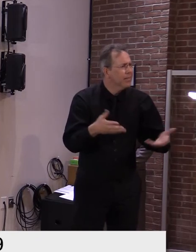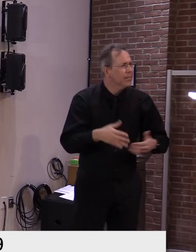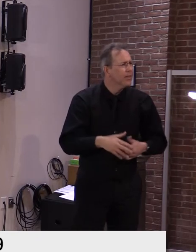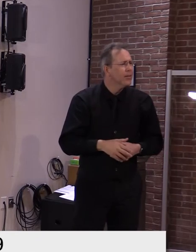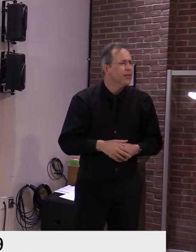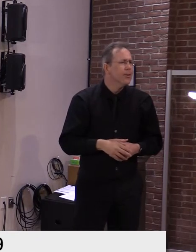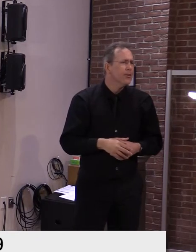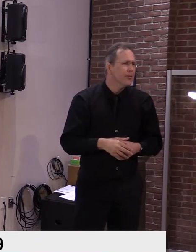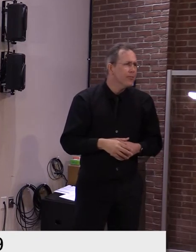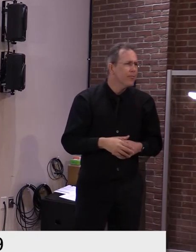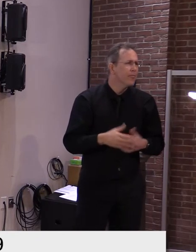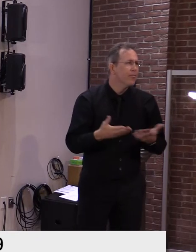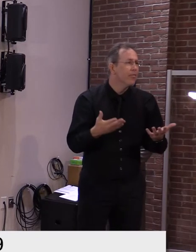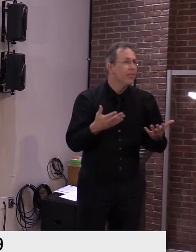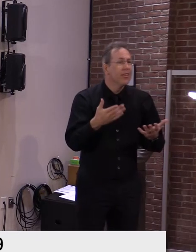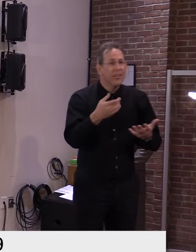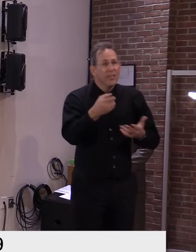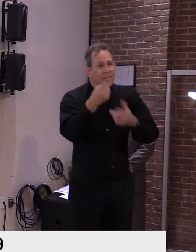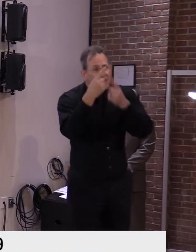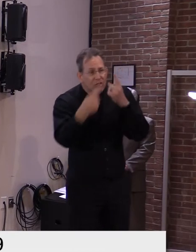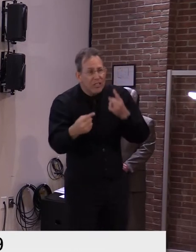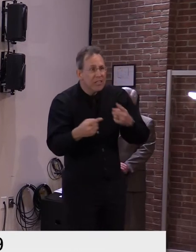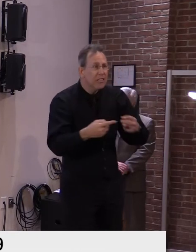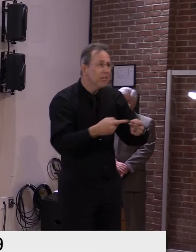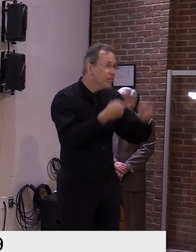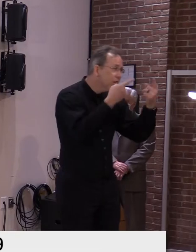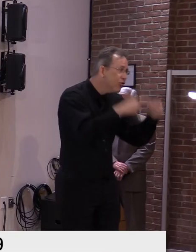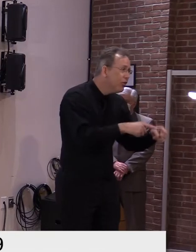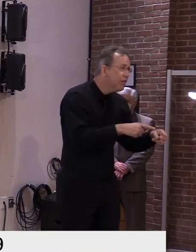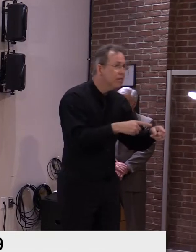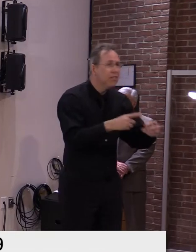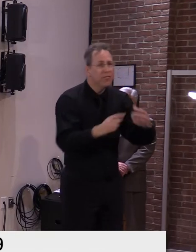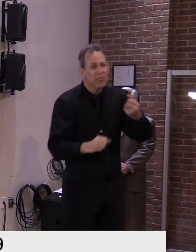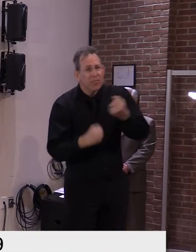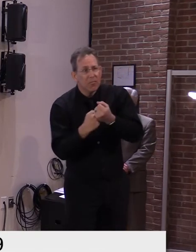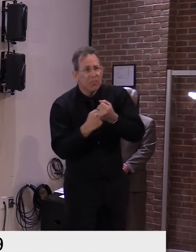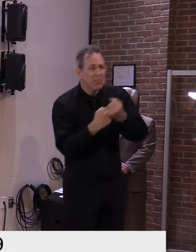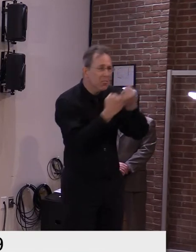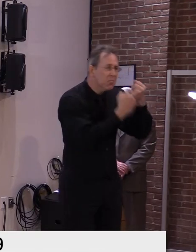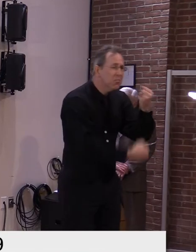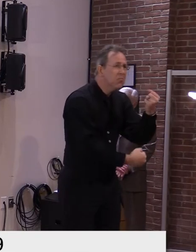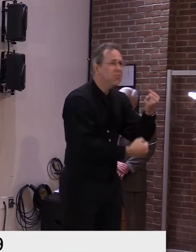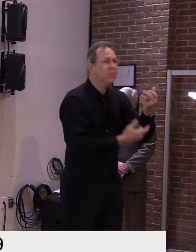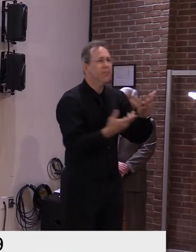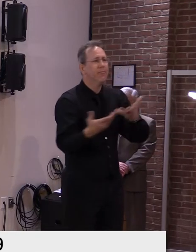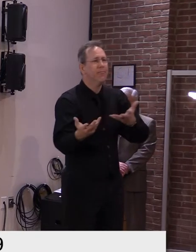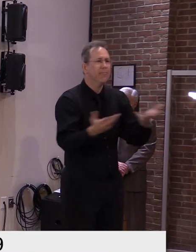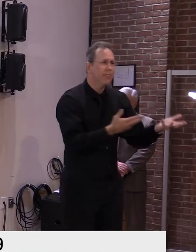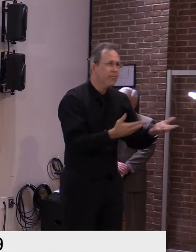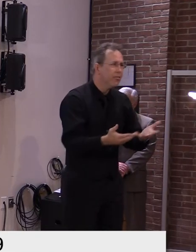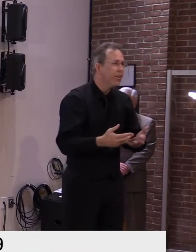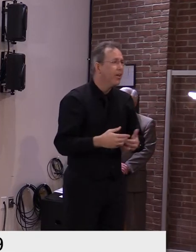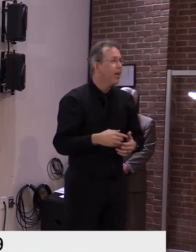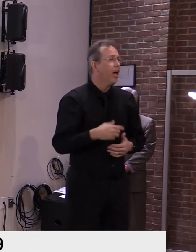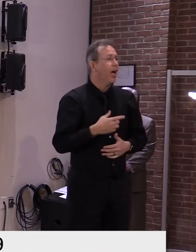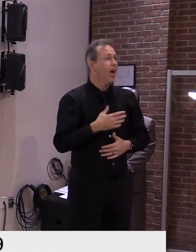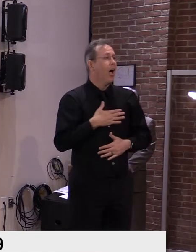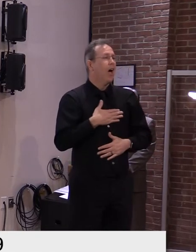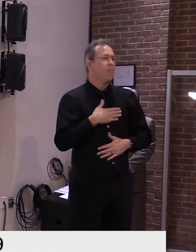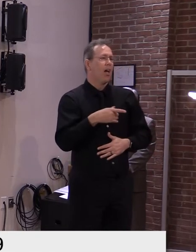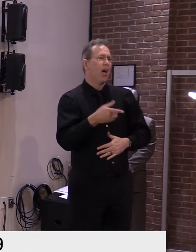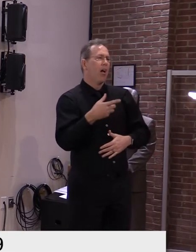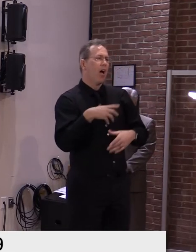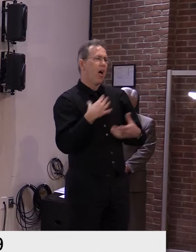know. But at the same time, I'm just thrilled that they got to play at least some games during the